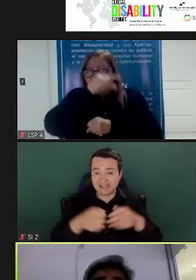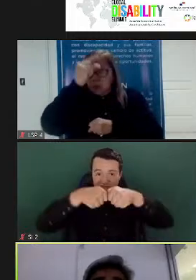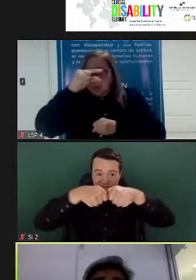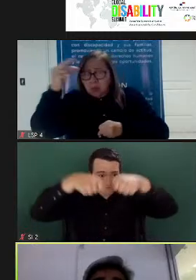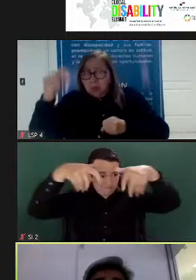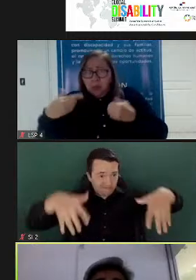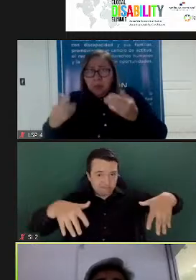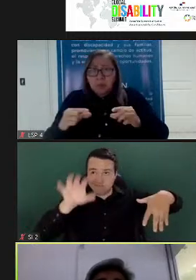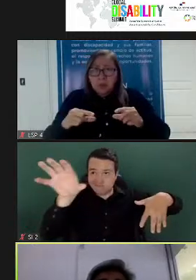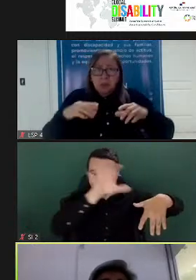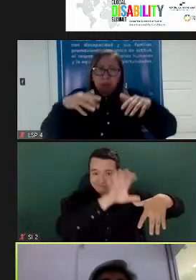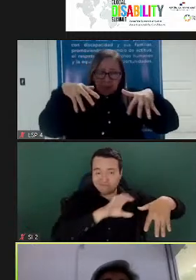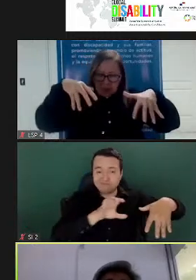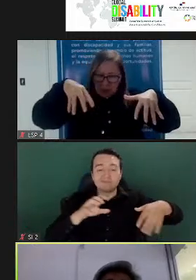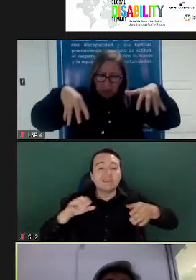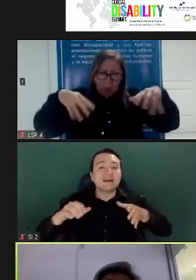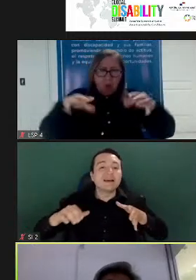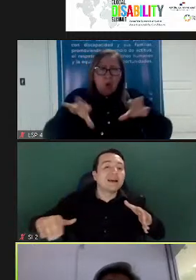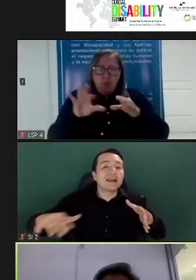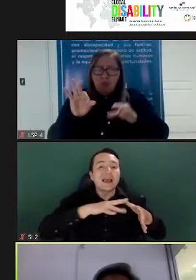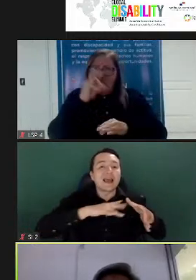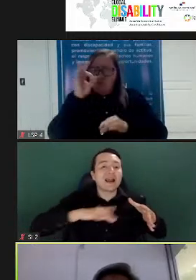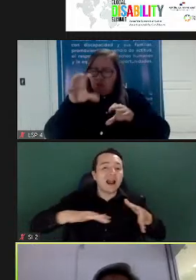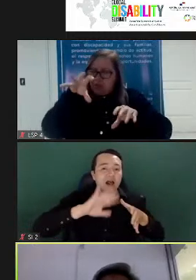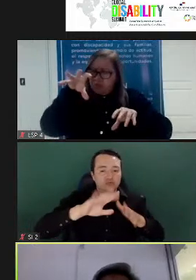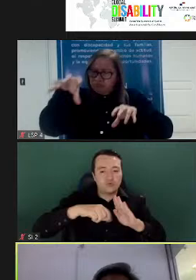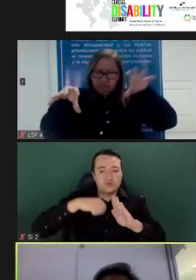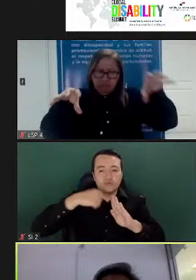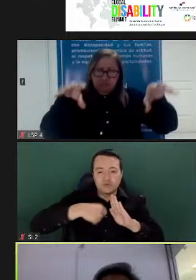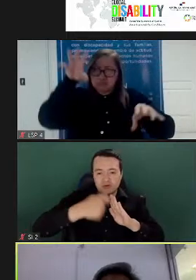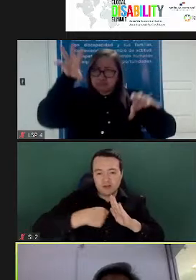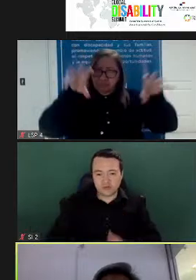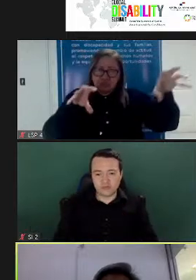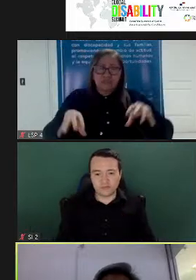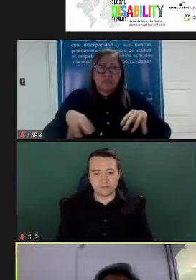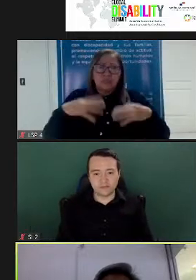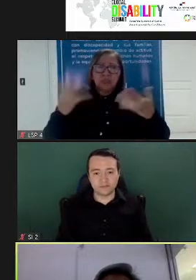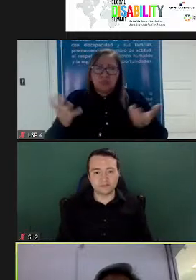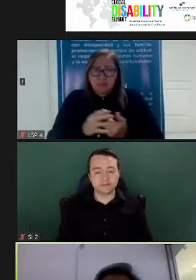this is the general design of the project